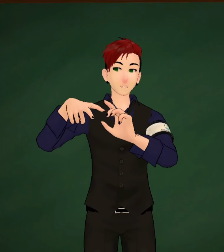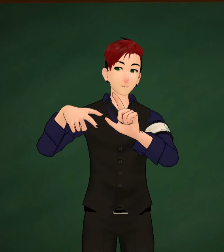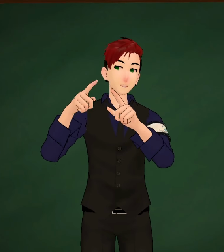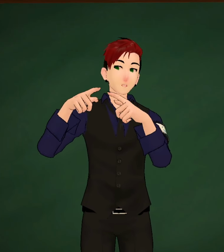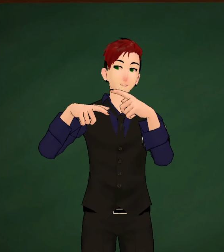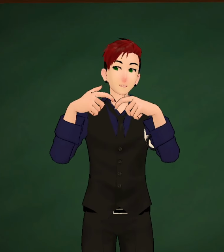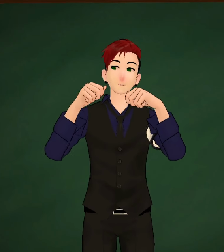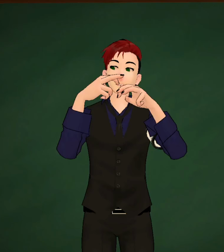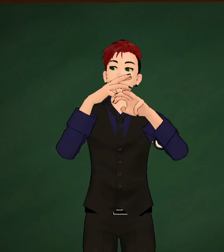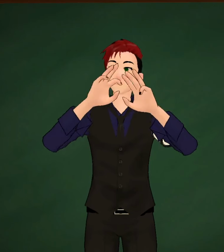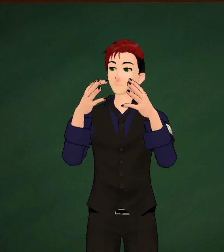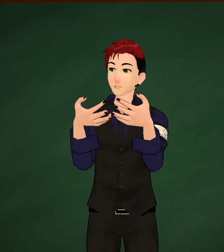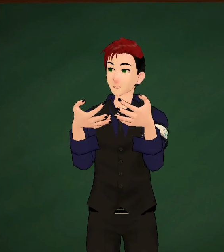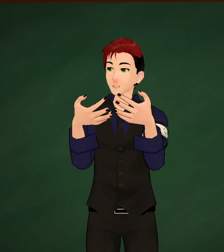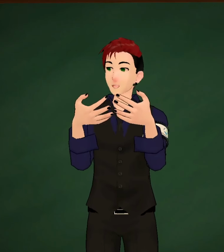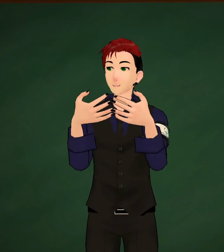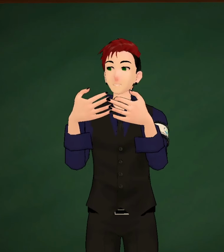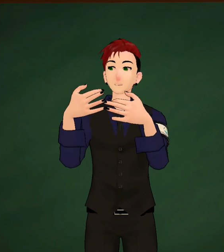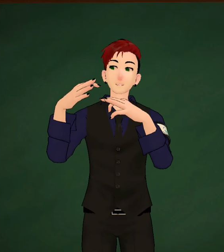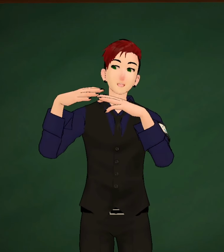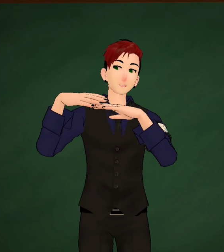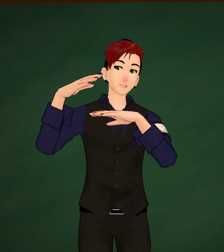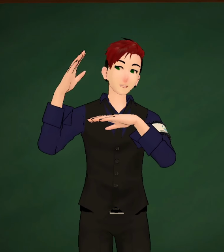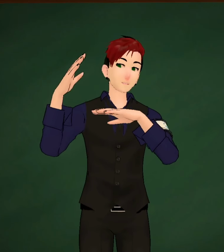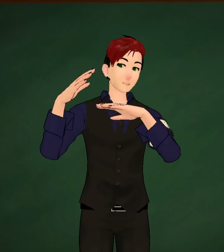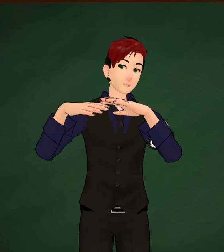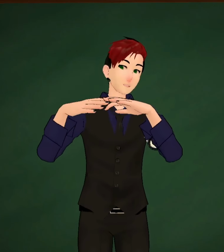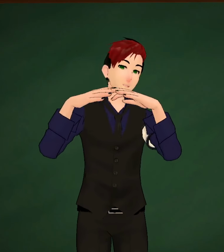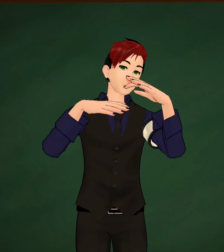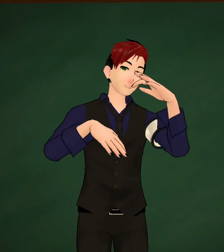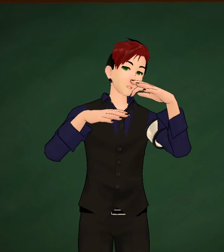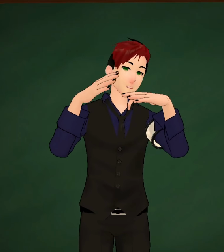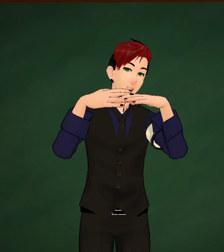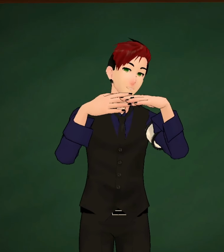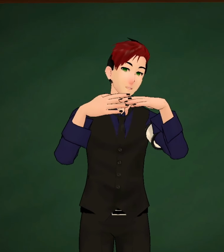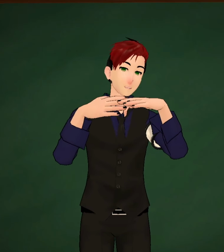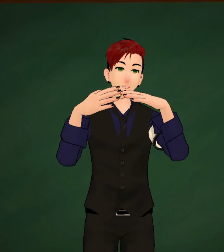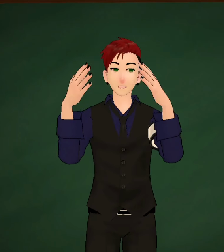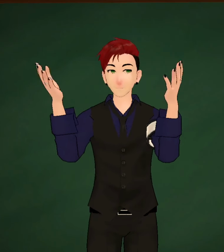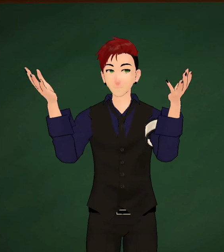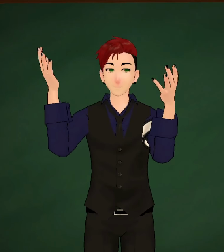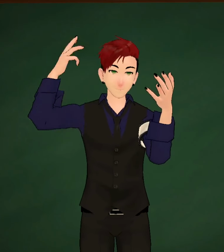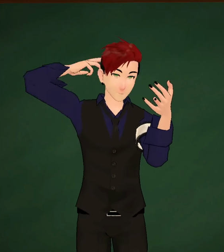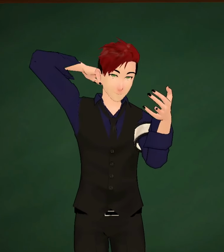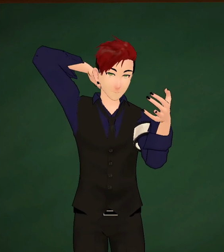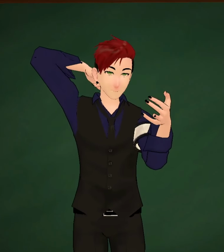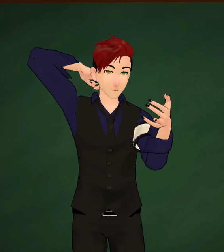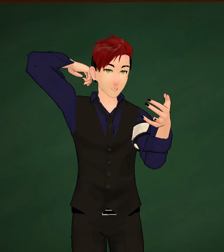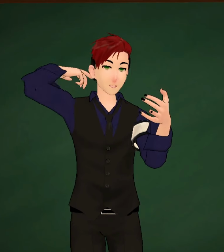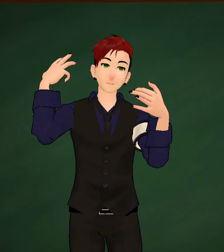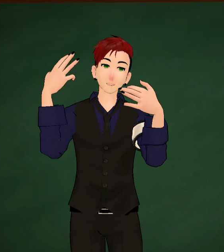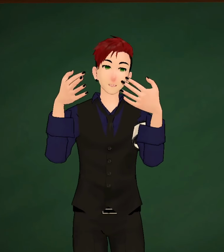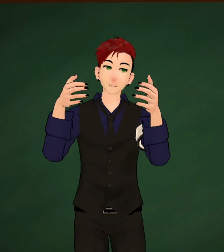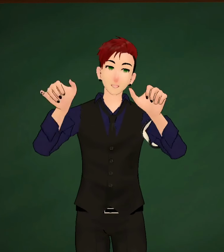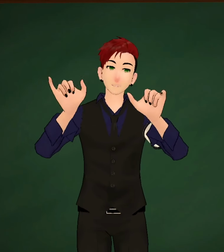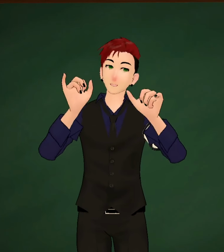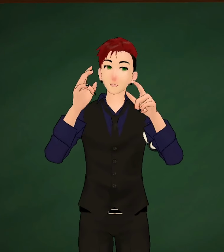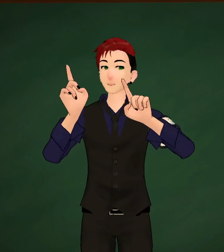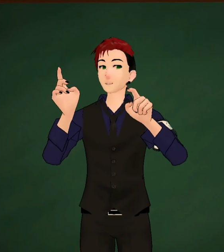than whenever I'm in math class and we're talking about like greater than or less than. But even then, I still have a different